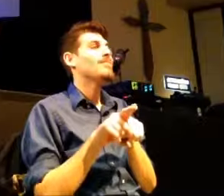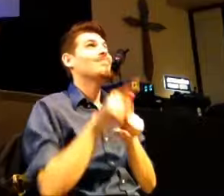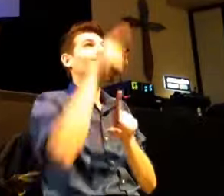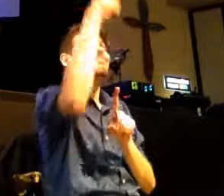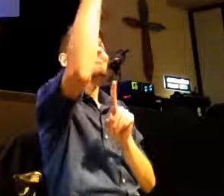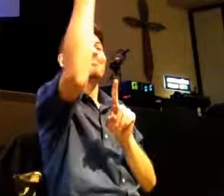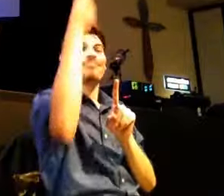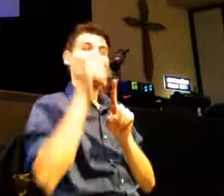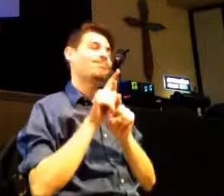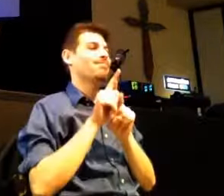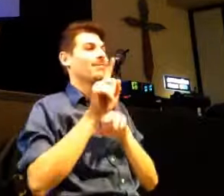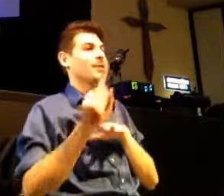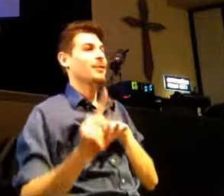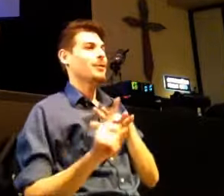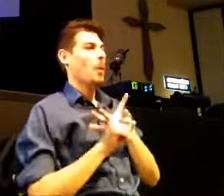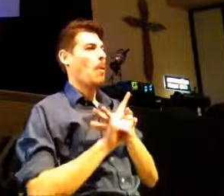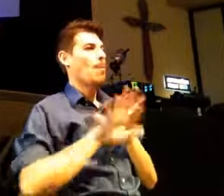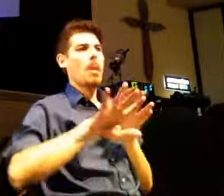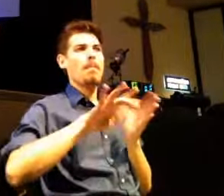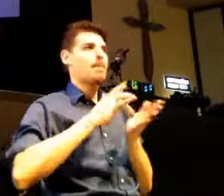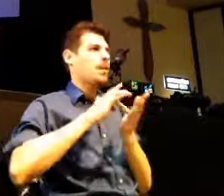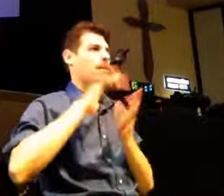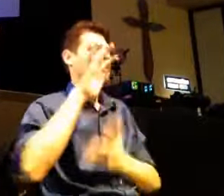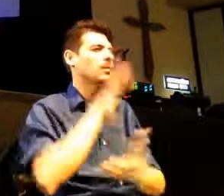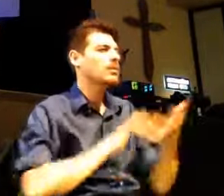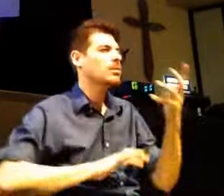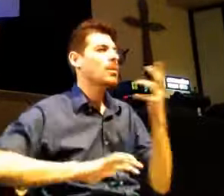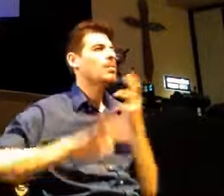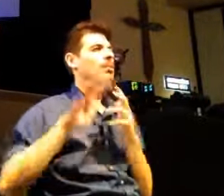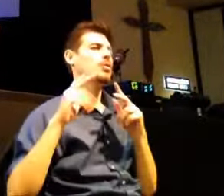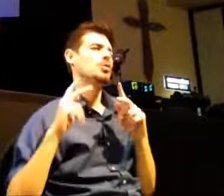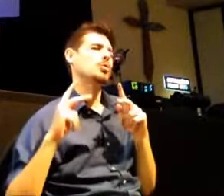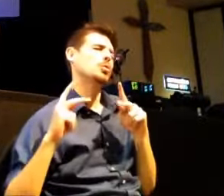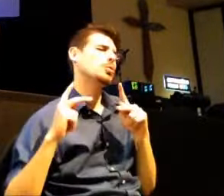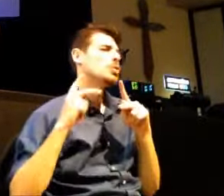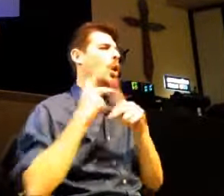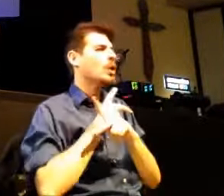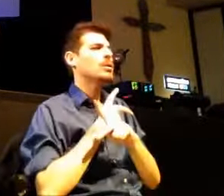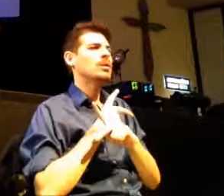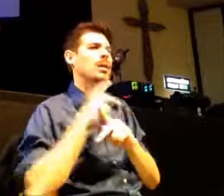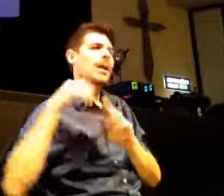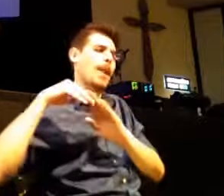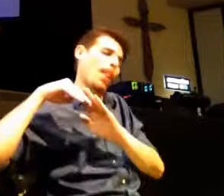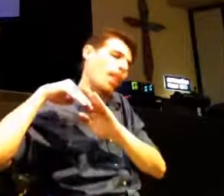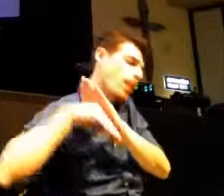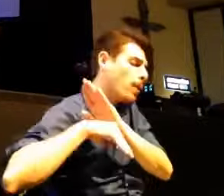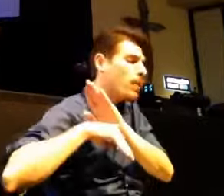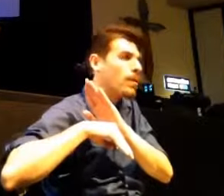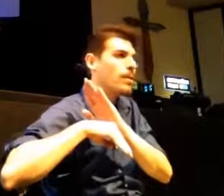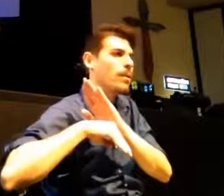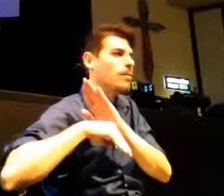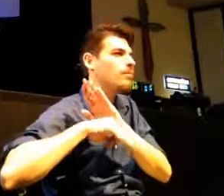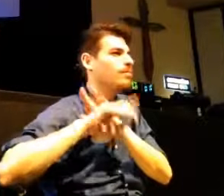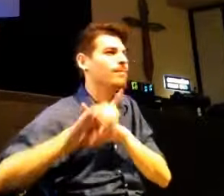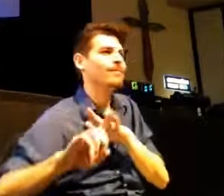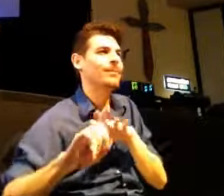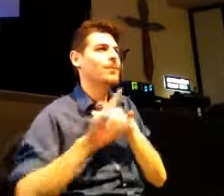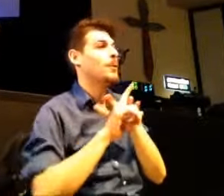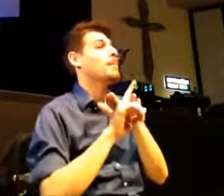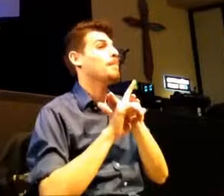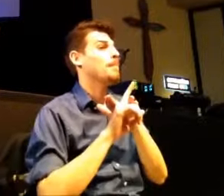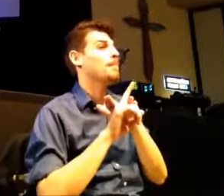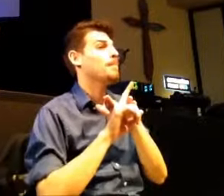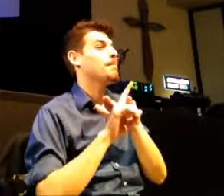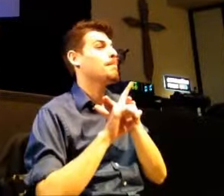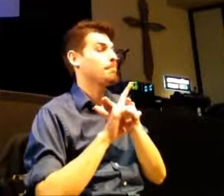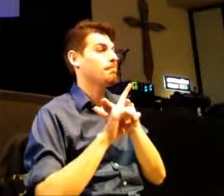not anytime soon, because there's something else that he is about in our lives. And the key